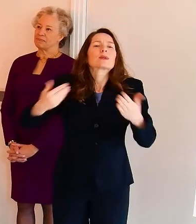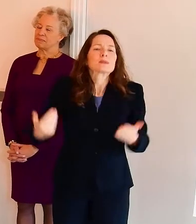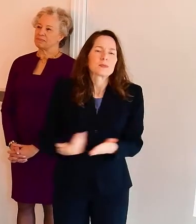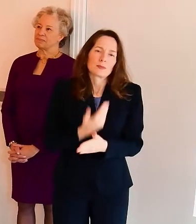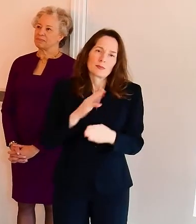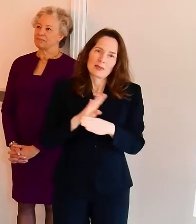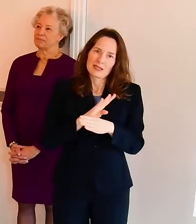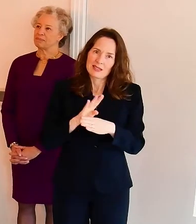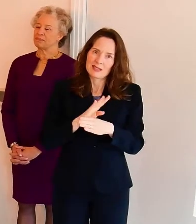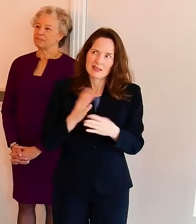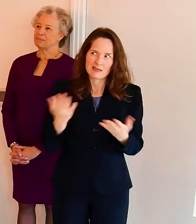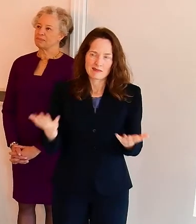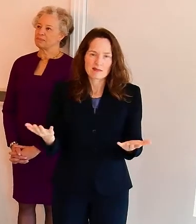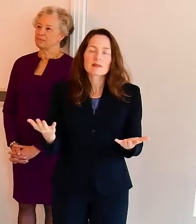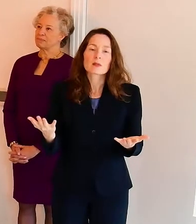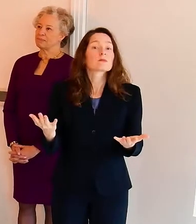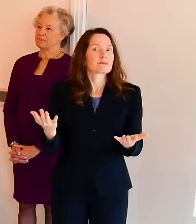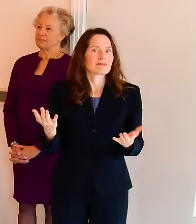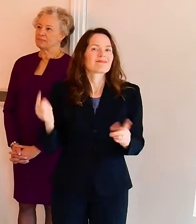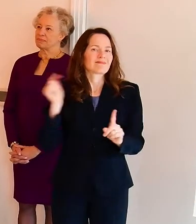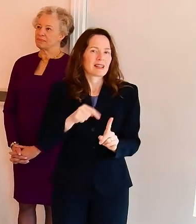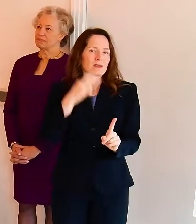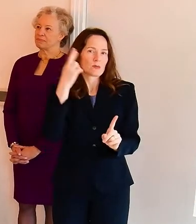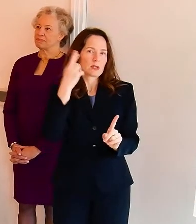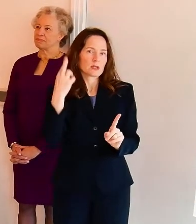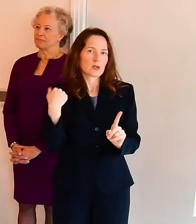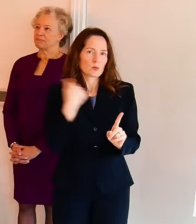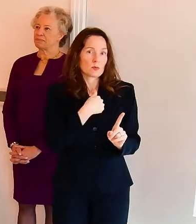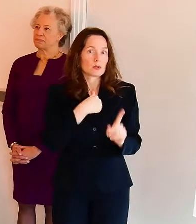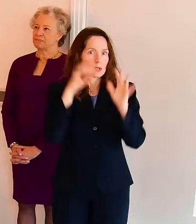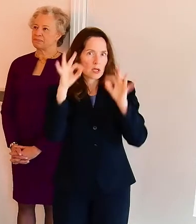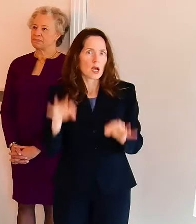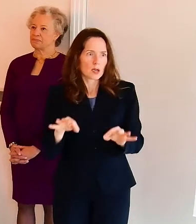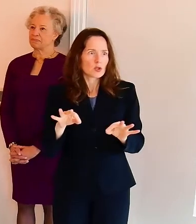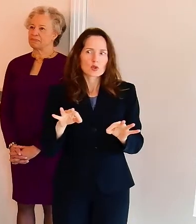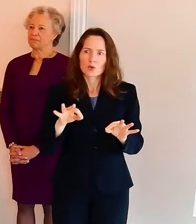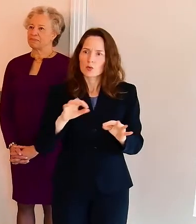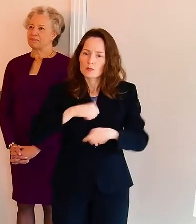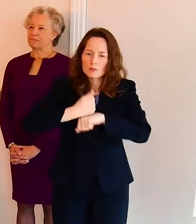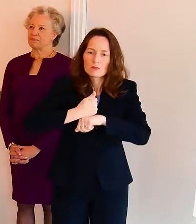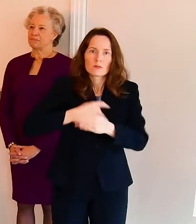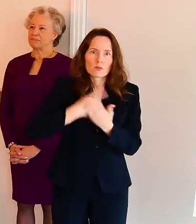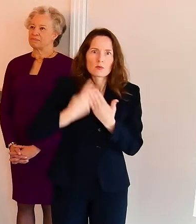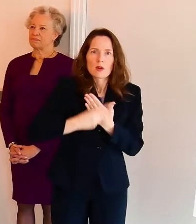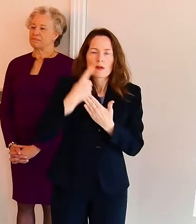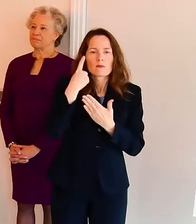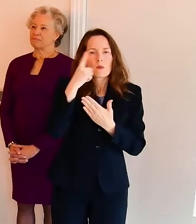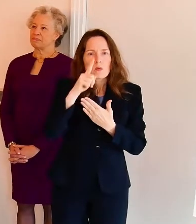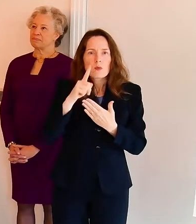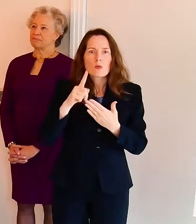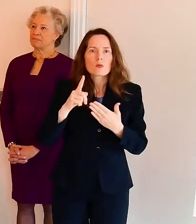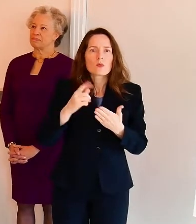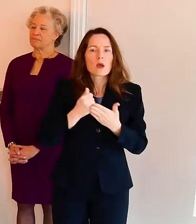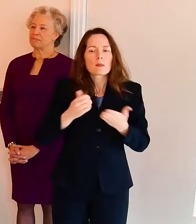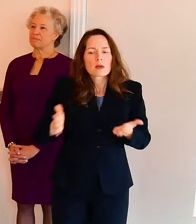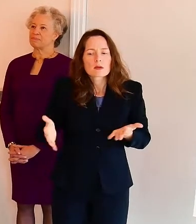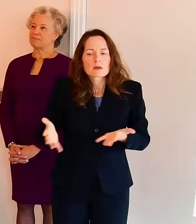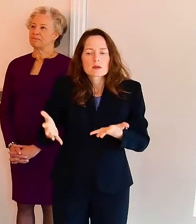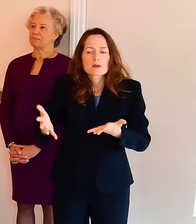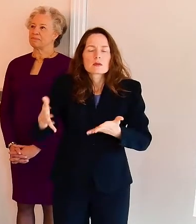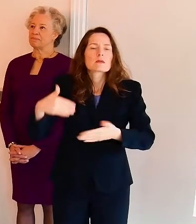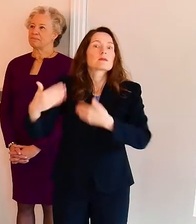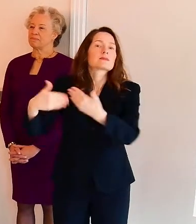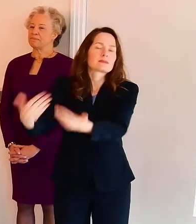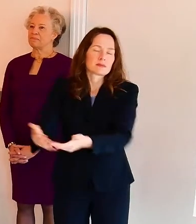programs are here to step in and fill the gap. HOCO Hire teaches early stage and